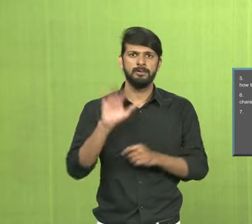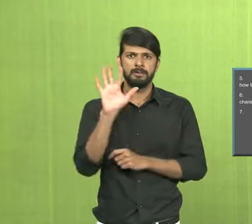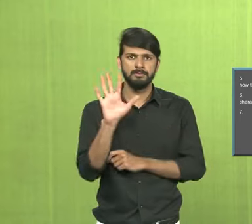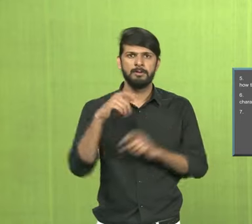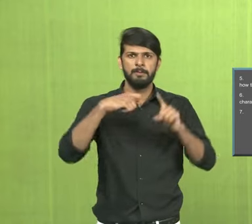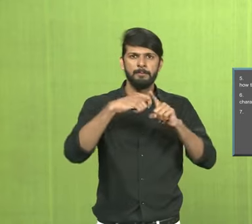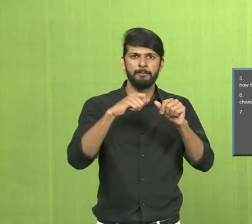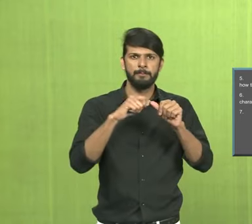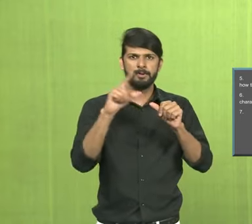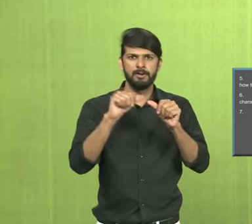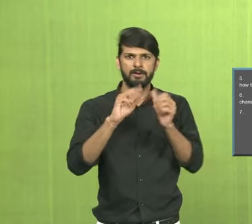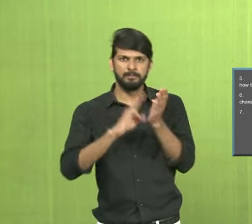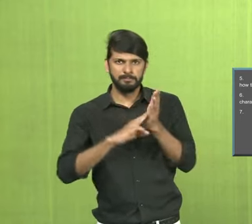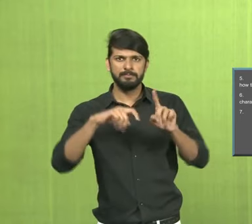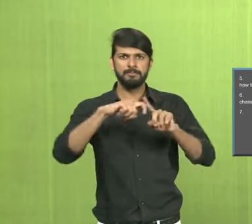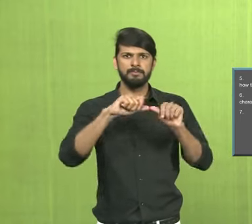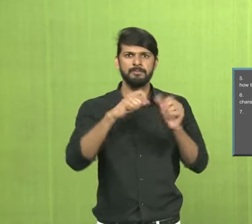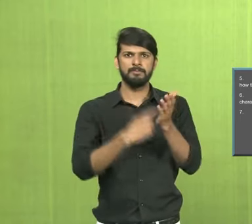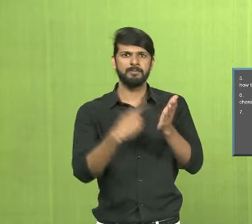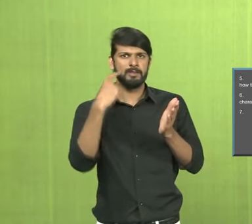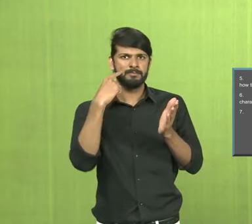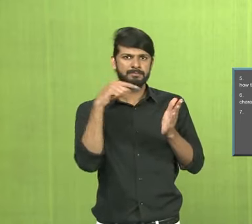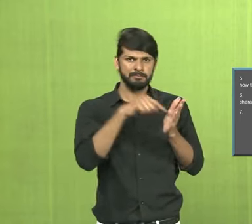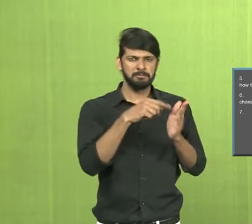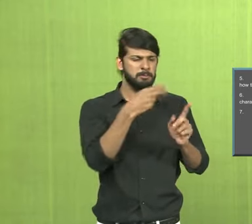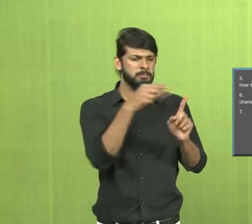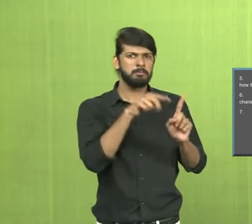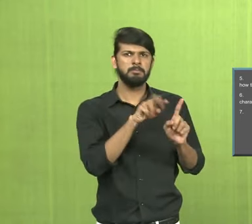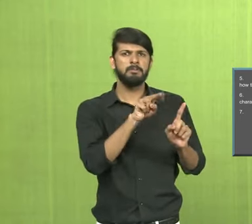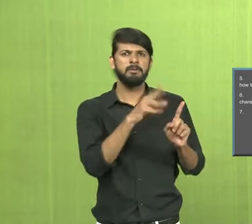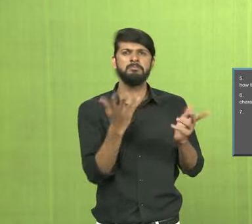Question number 5. What is kalamkari?